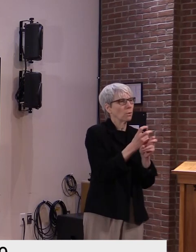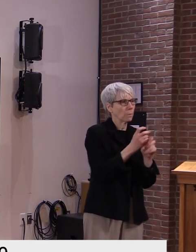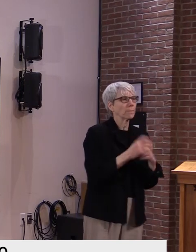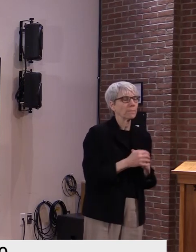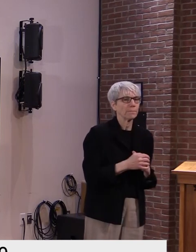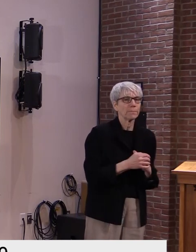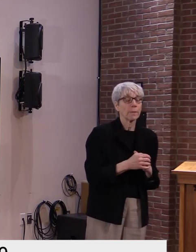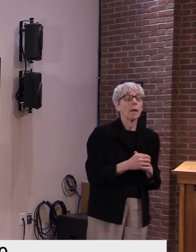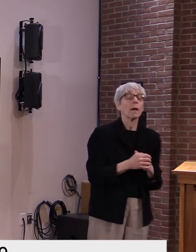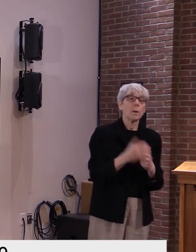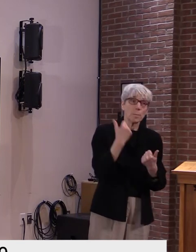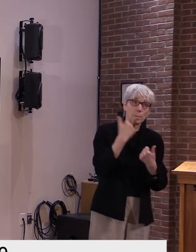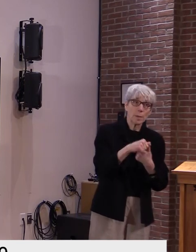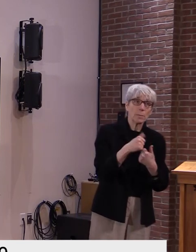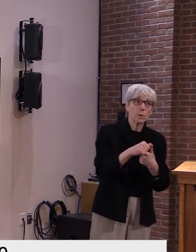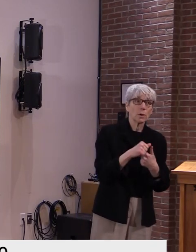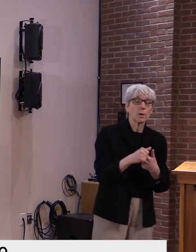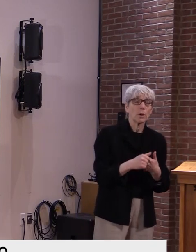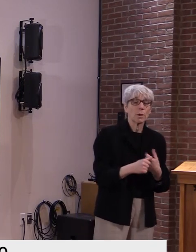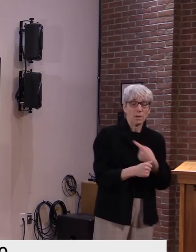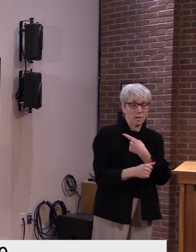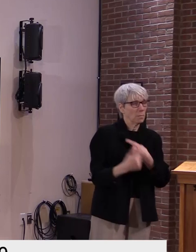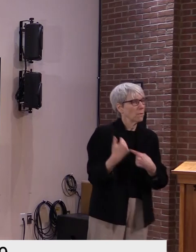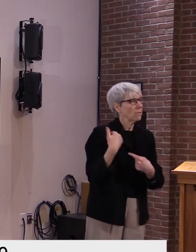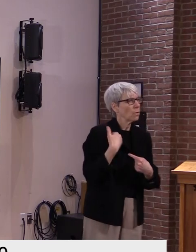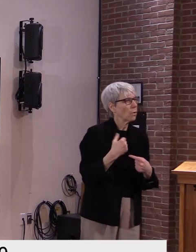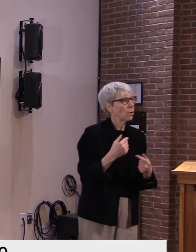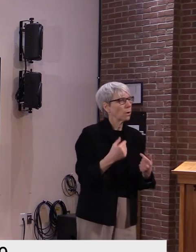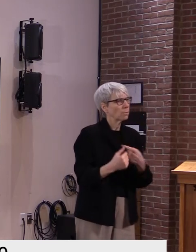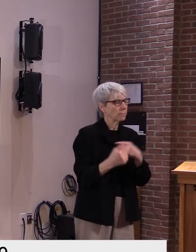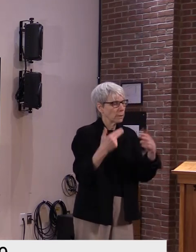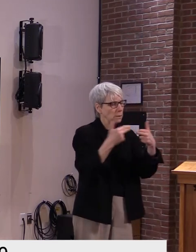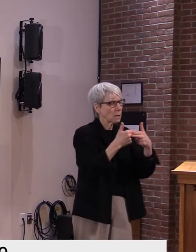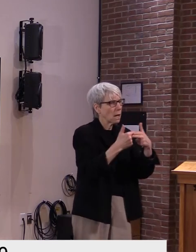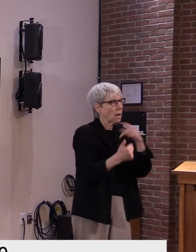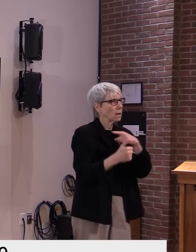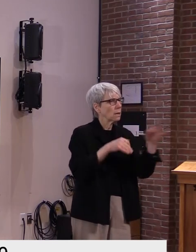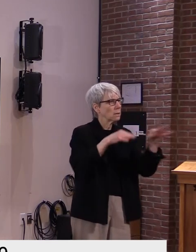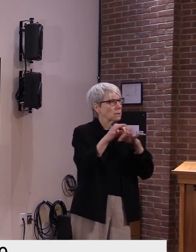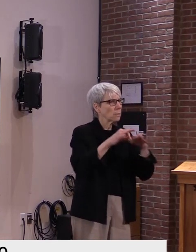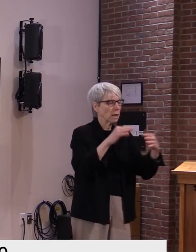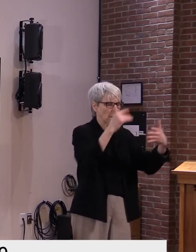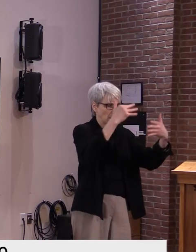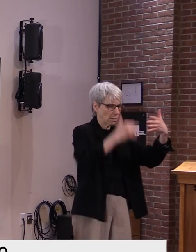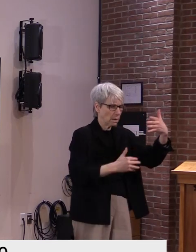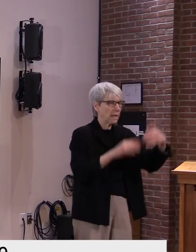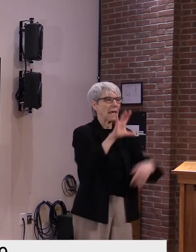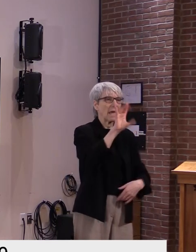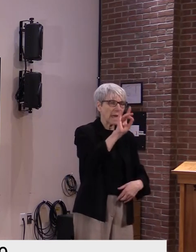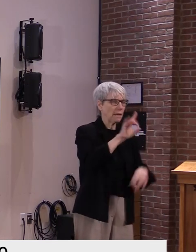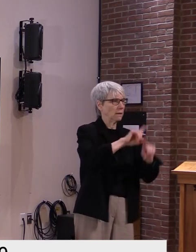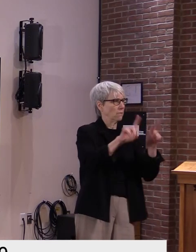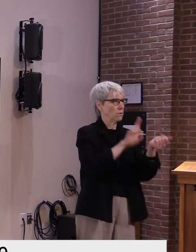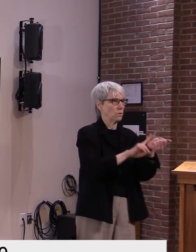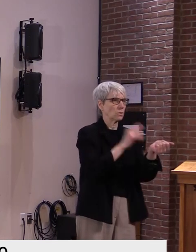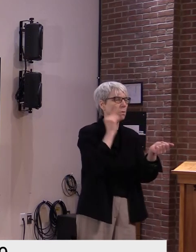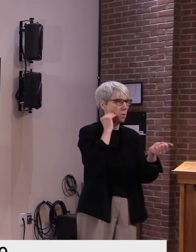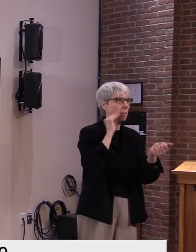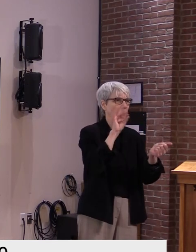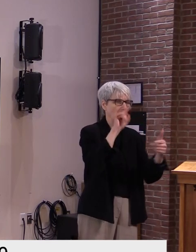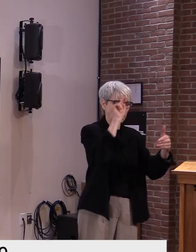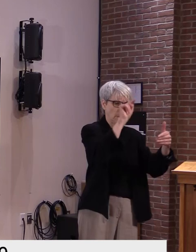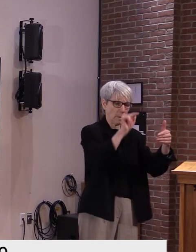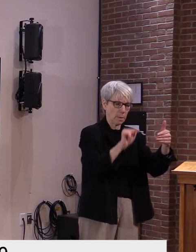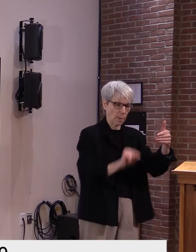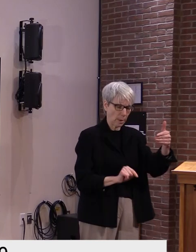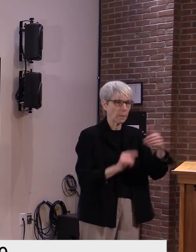point out, we have a lot of cases on the slide we showed today, and those were 8 facilities, not all of which are at the level of